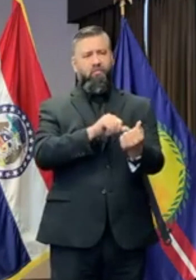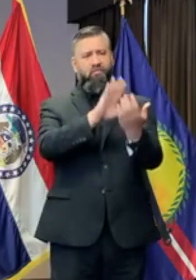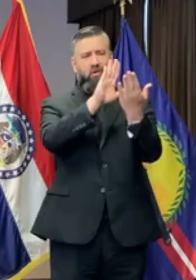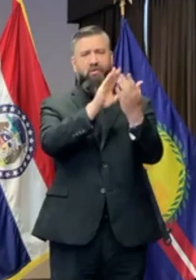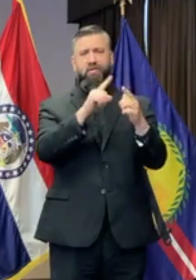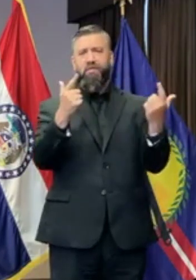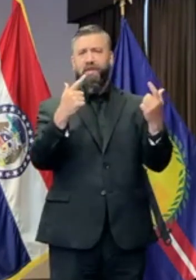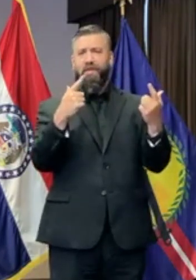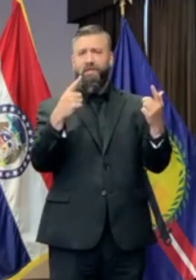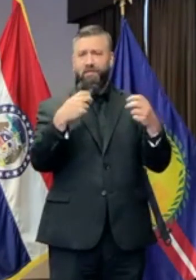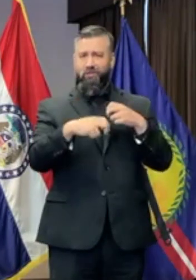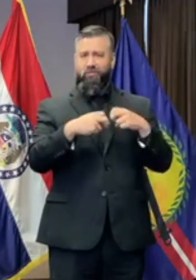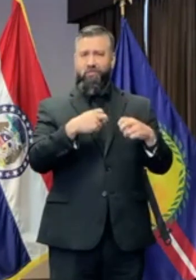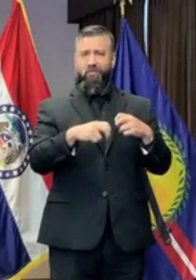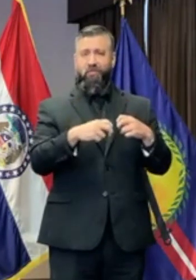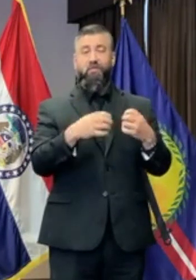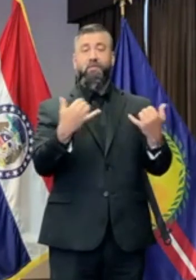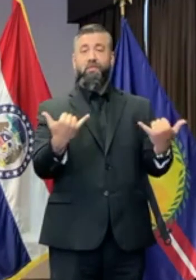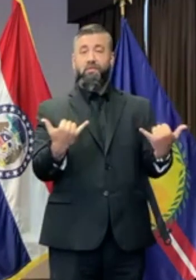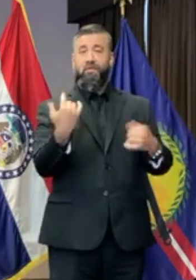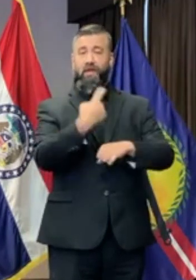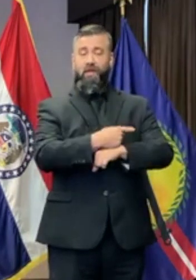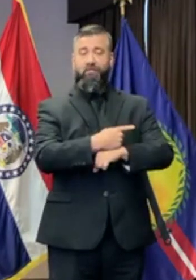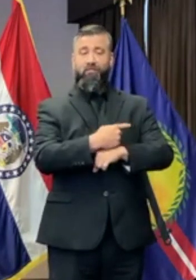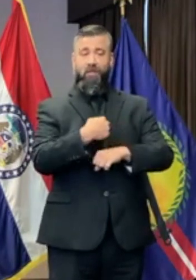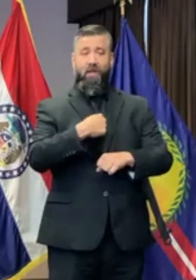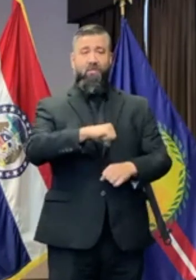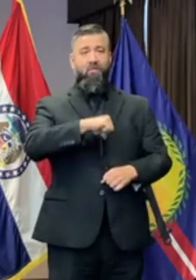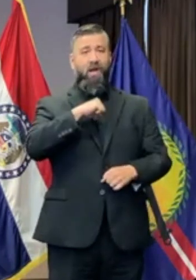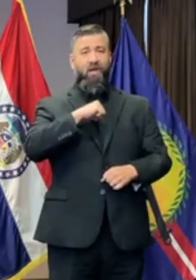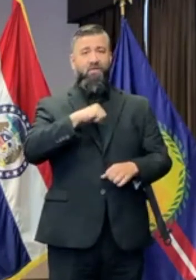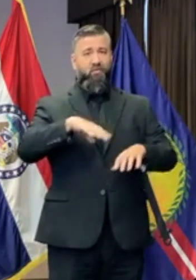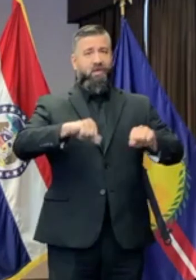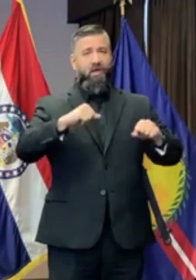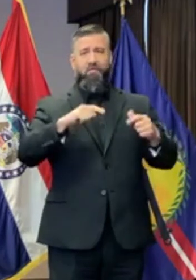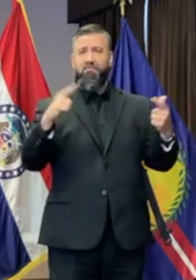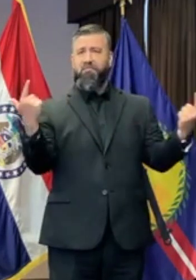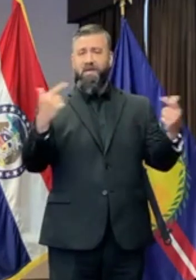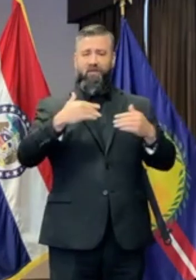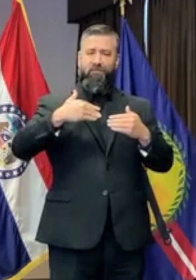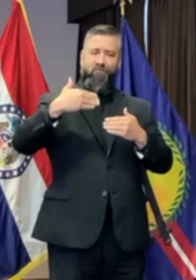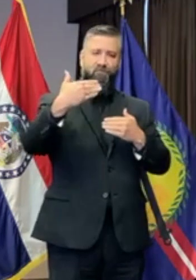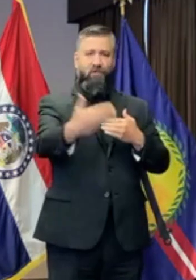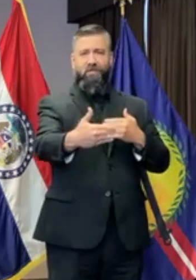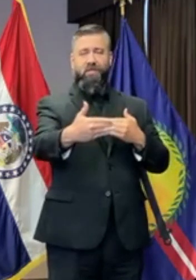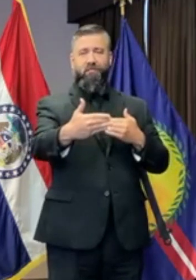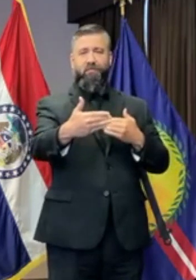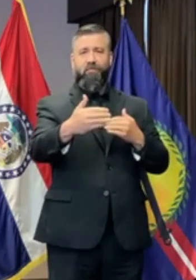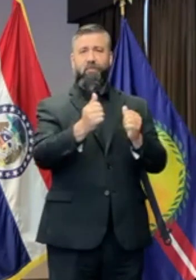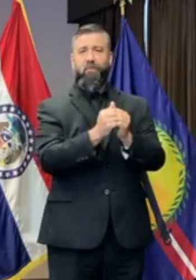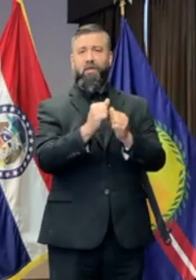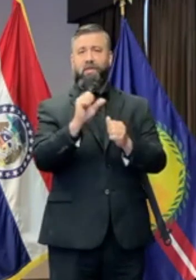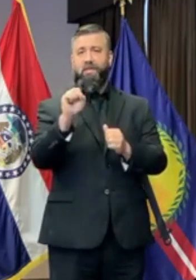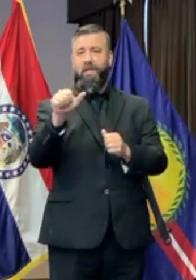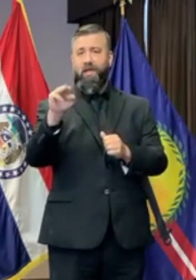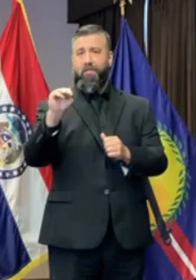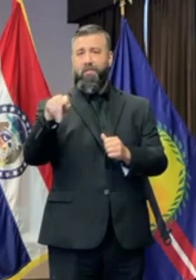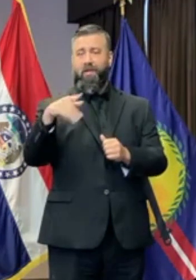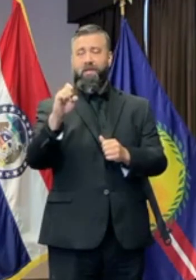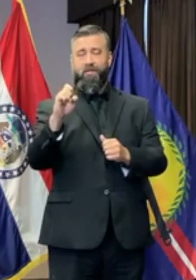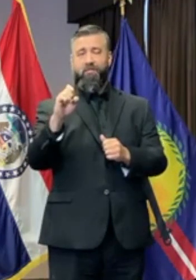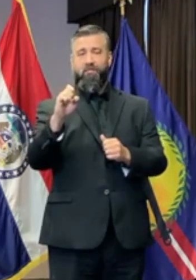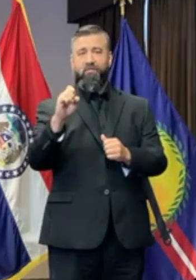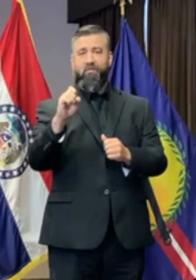issues. Well, today, I'm proud to take a big first step with the county executive to introduce new